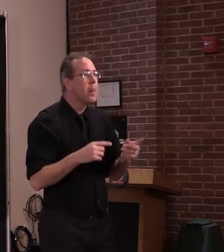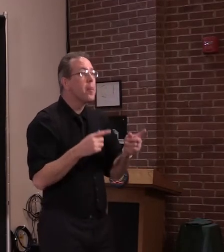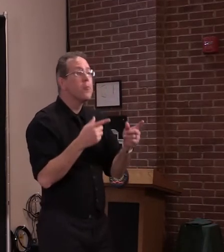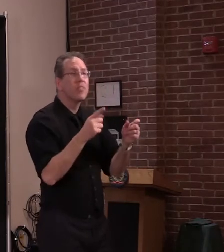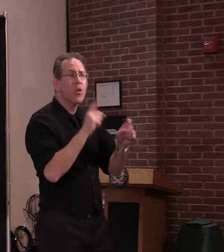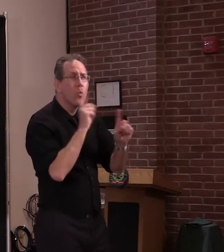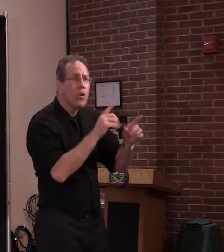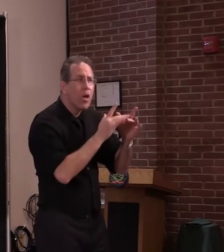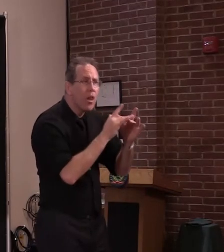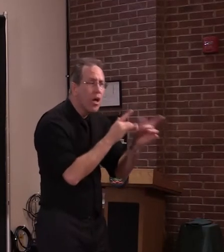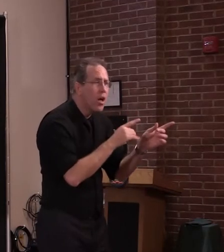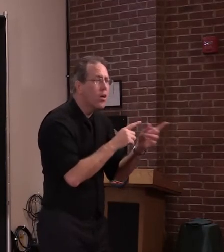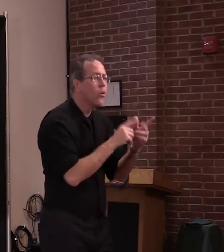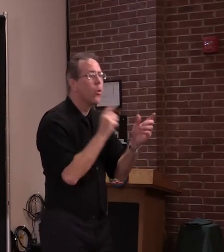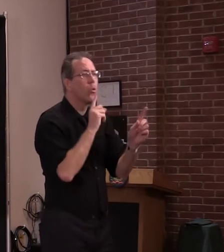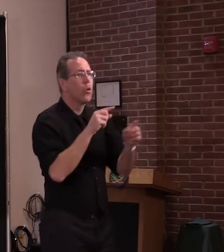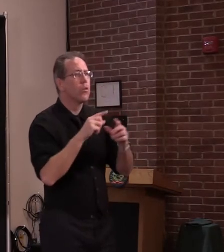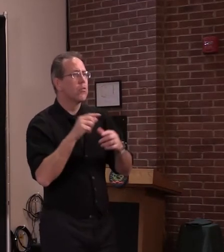local pharmacist.